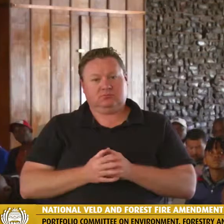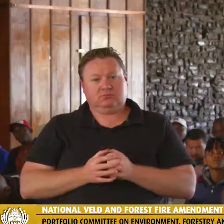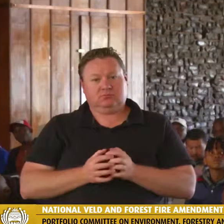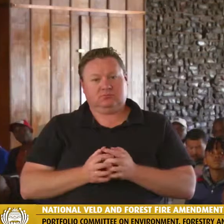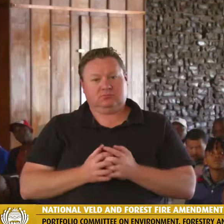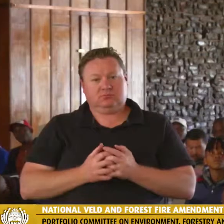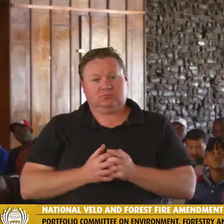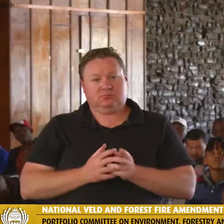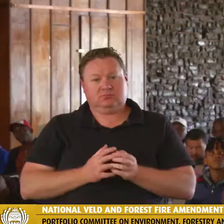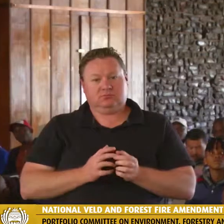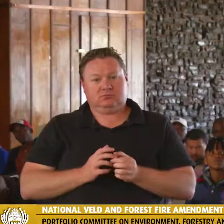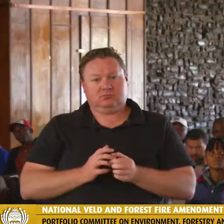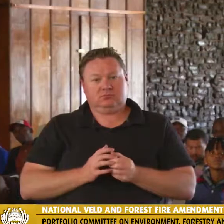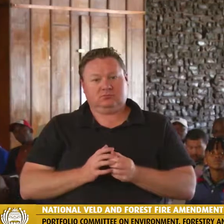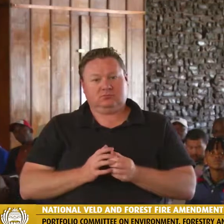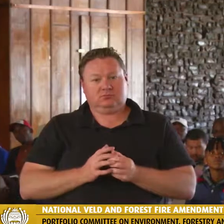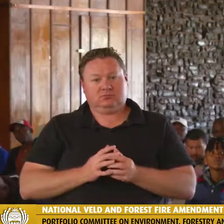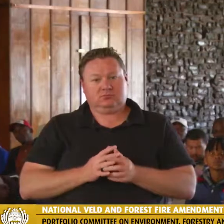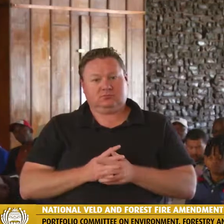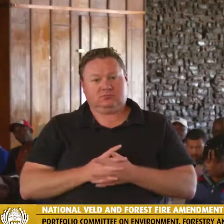segologolo jang ra ya ka utlekere